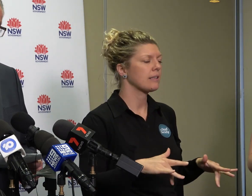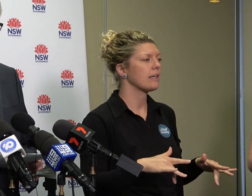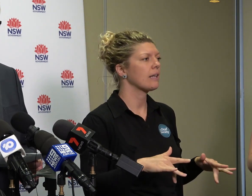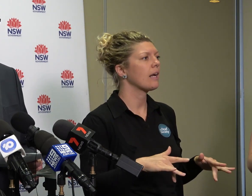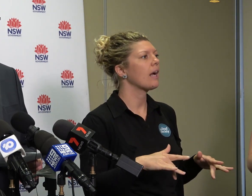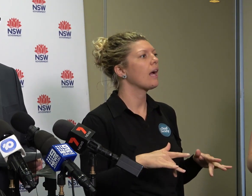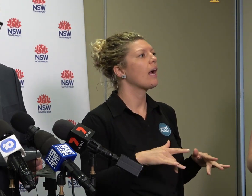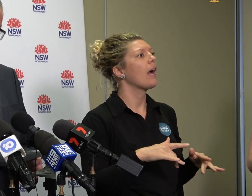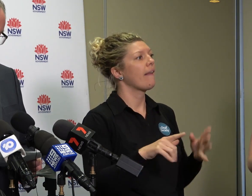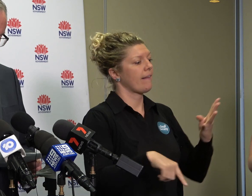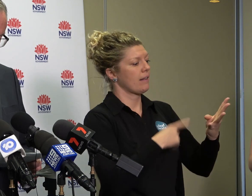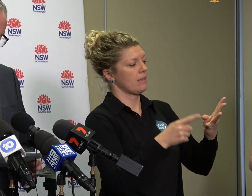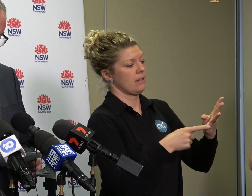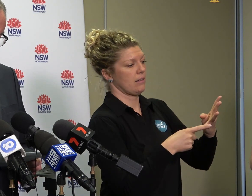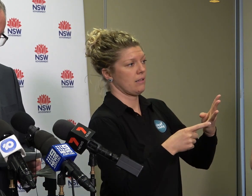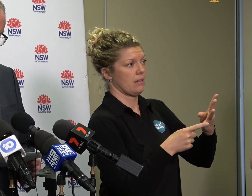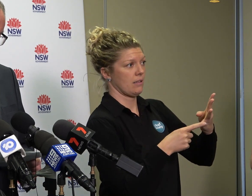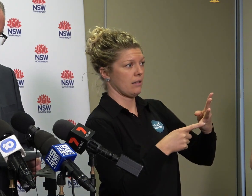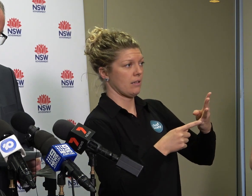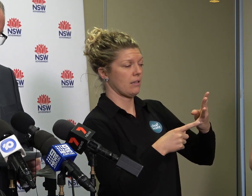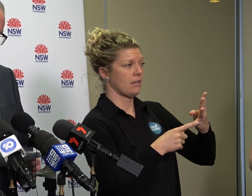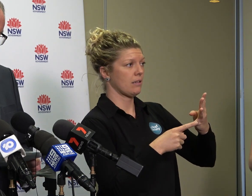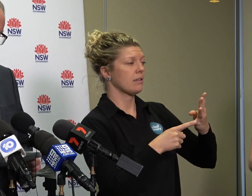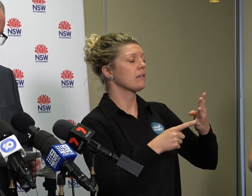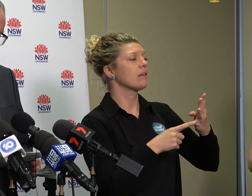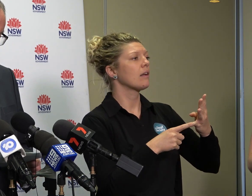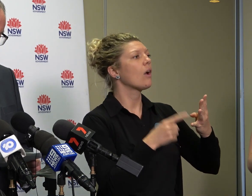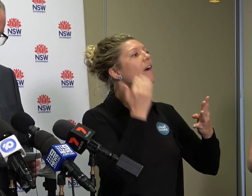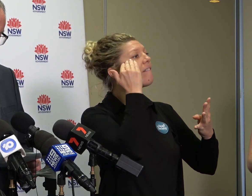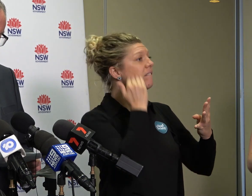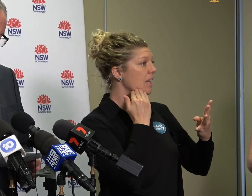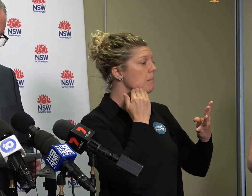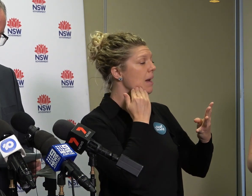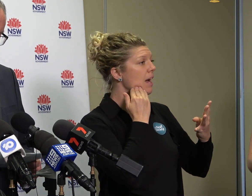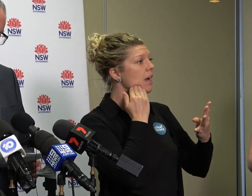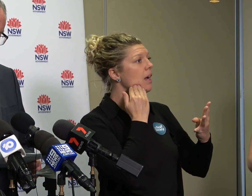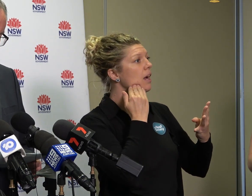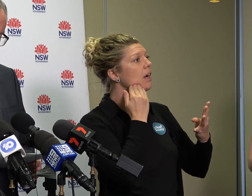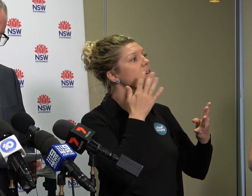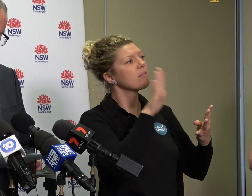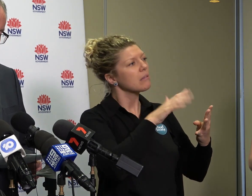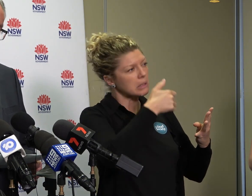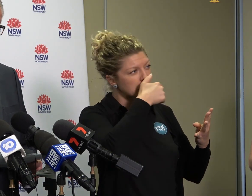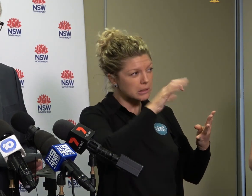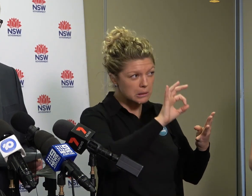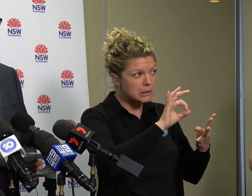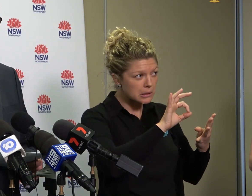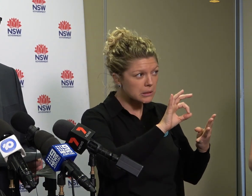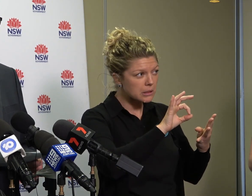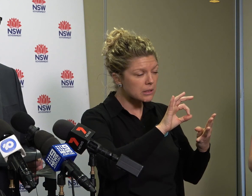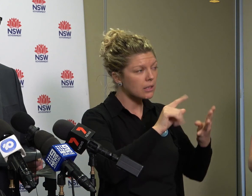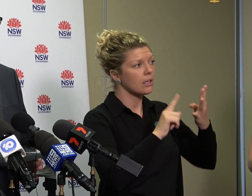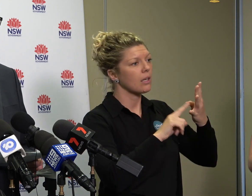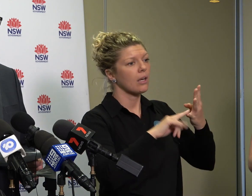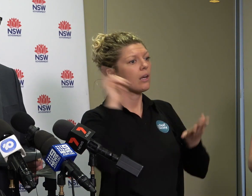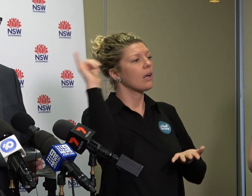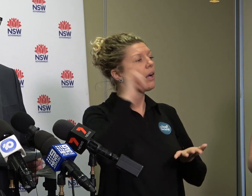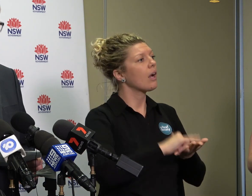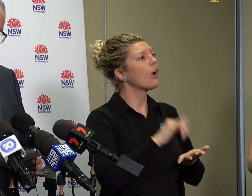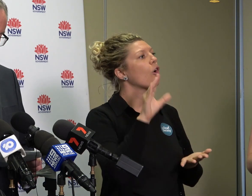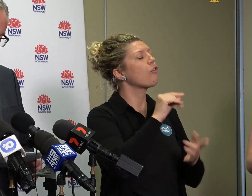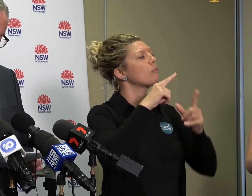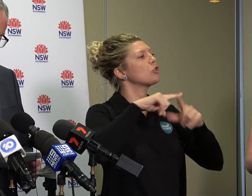the case number 13 is a female also in her 60s who returned